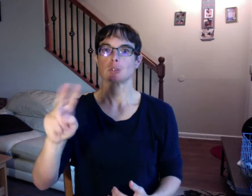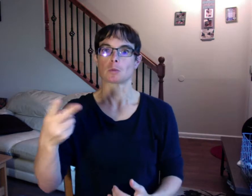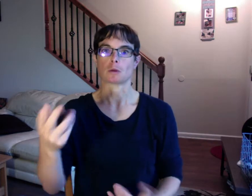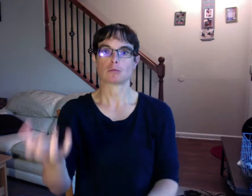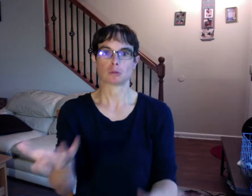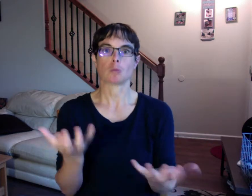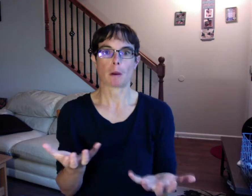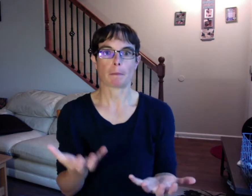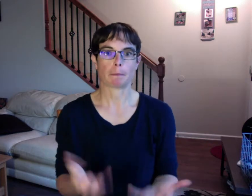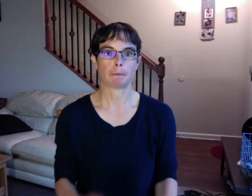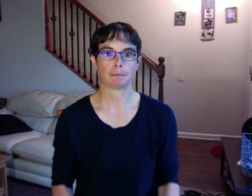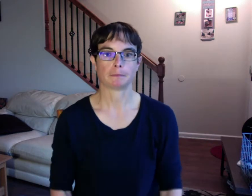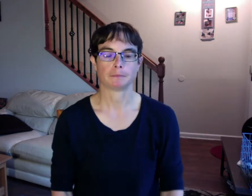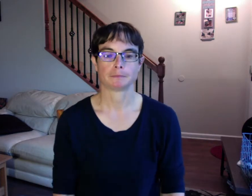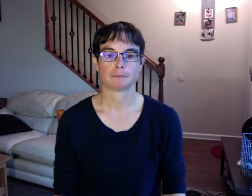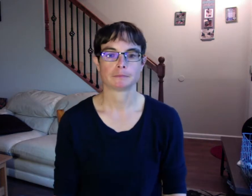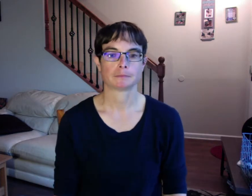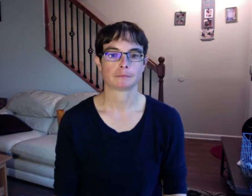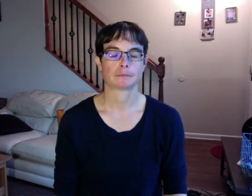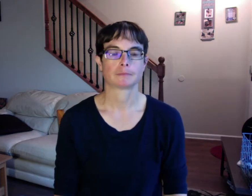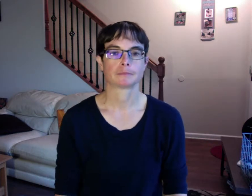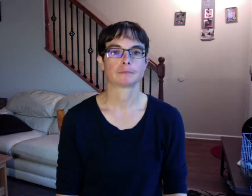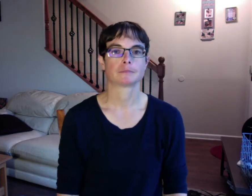it. Using your formula.